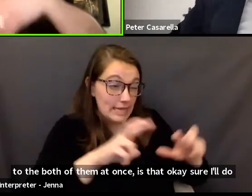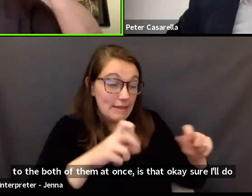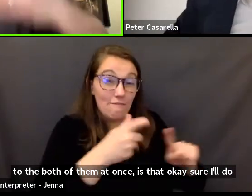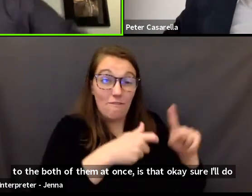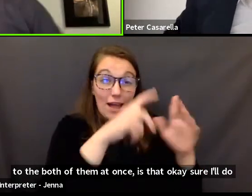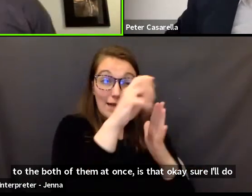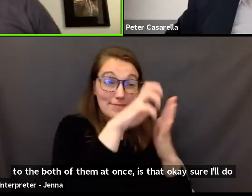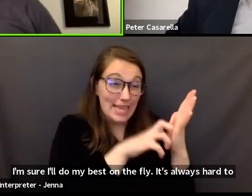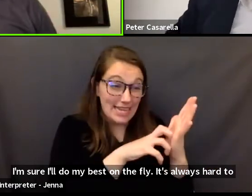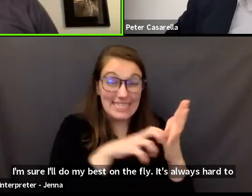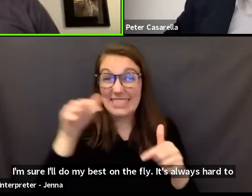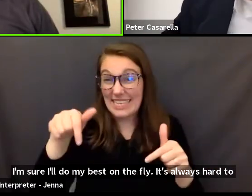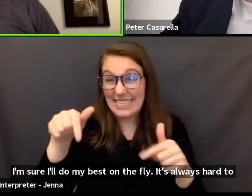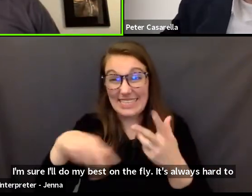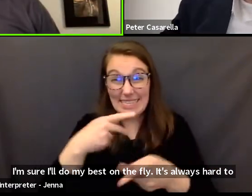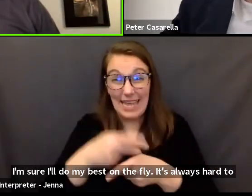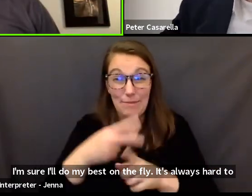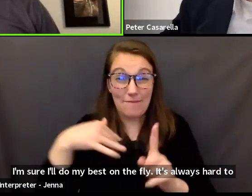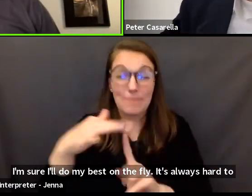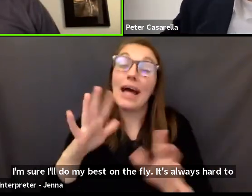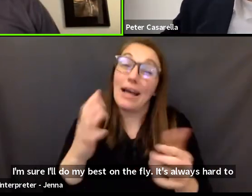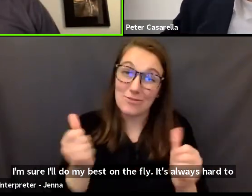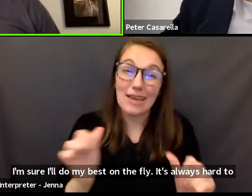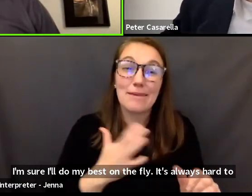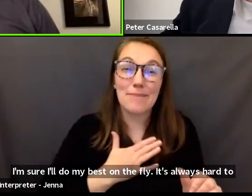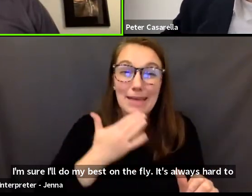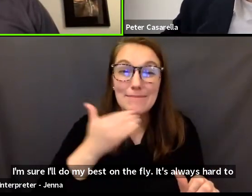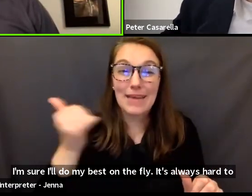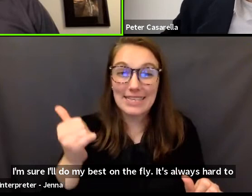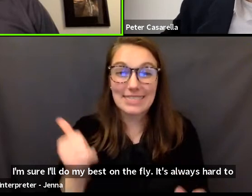in this setting, but I'll do my best.